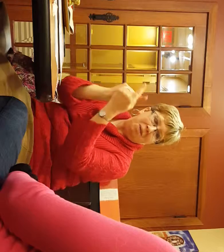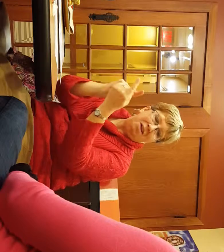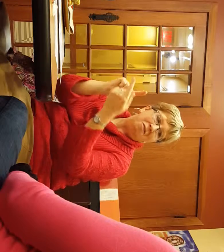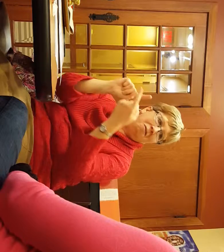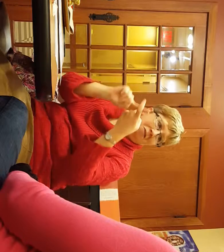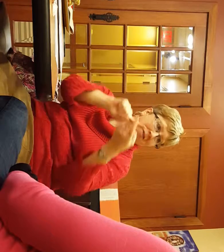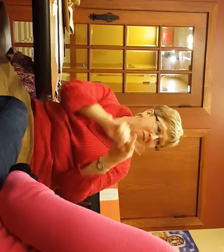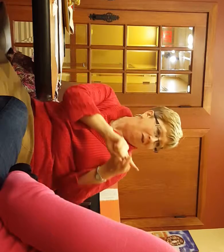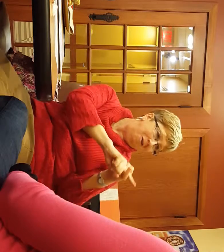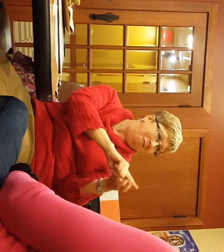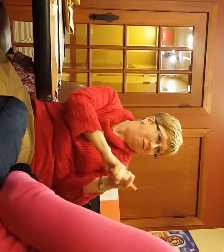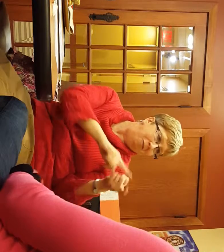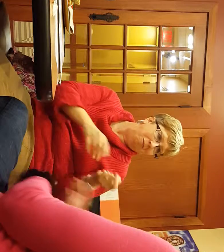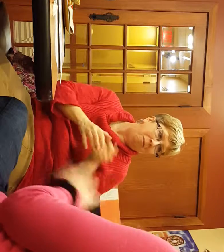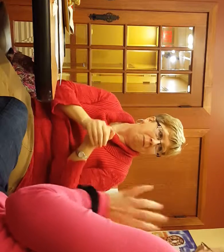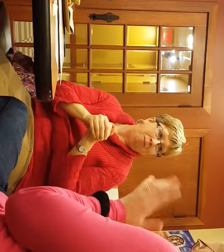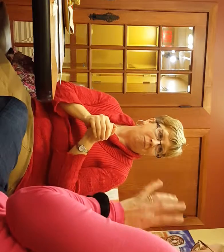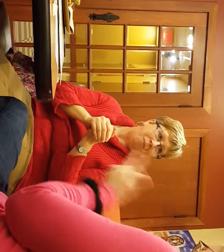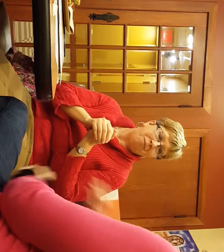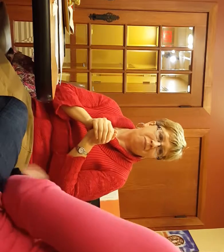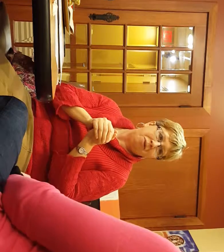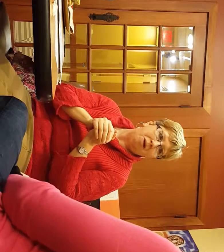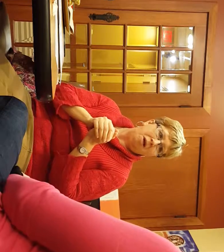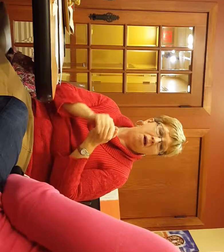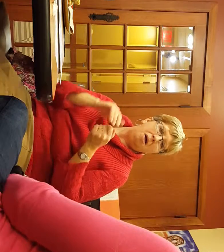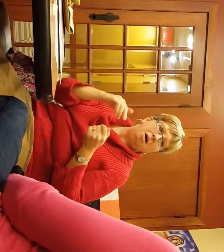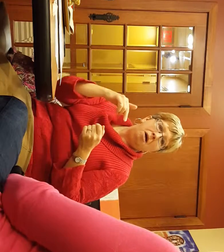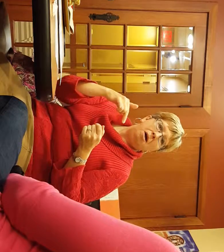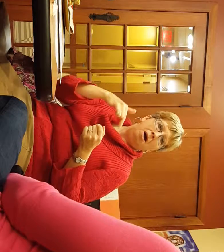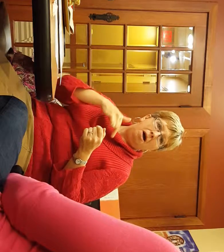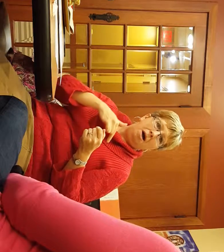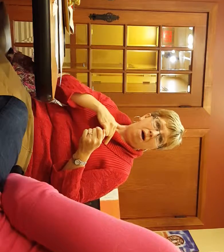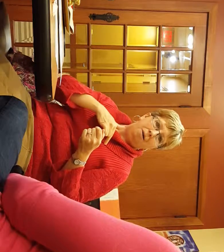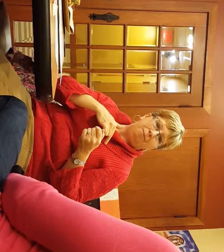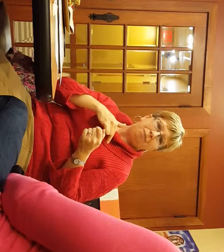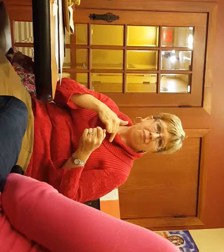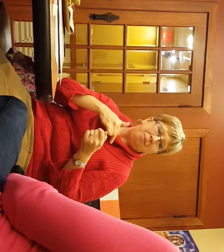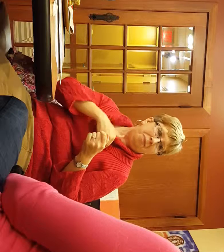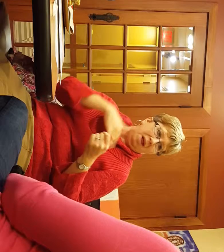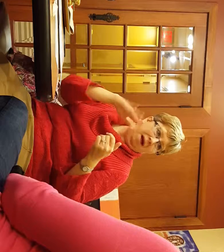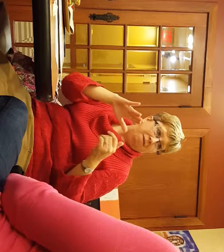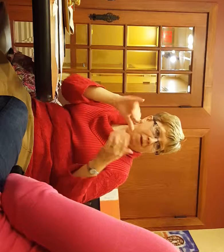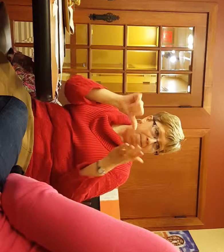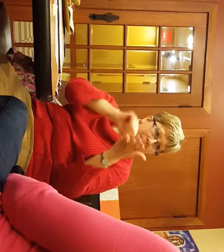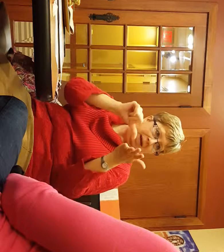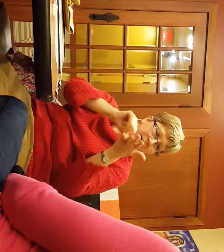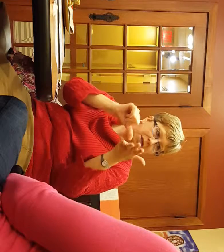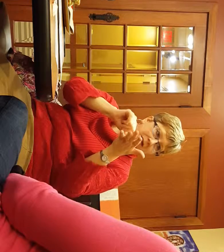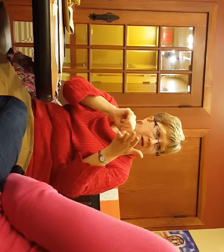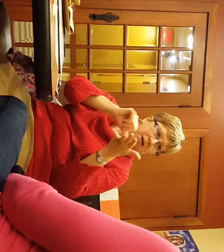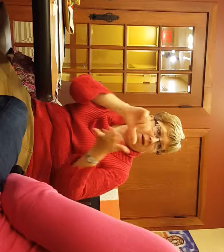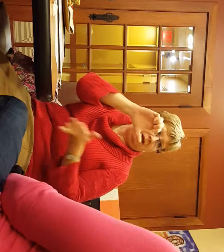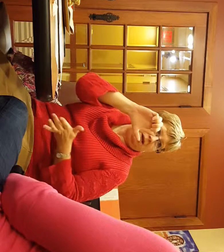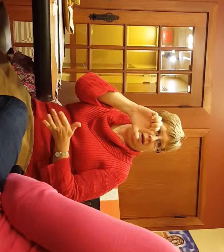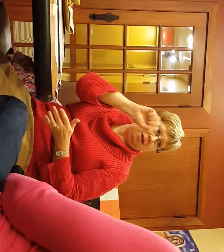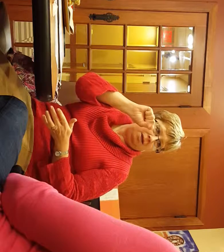And then when I started my business, I created a little essential oiling page on there. And so some of you guys might even be following it if you're on